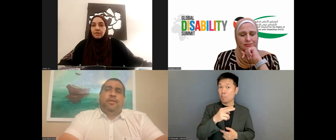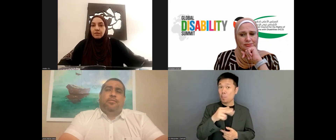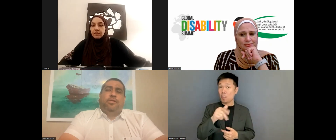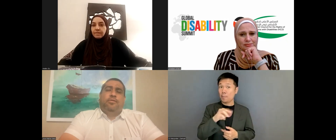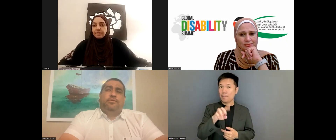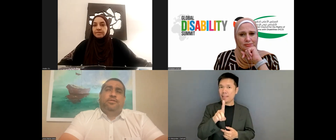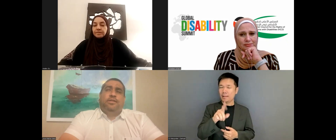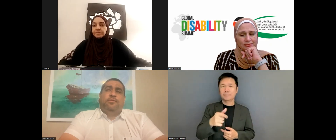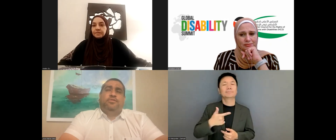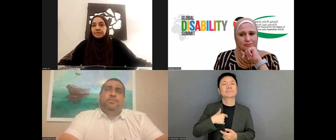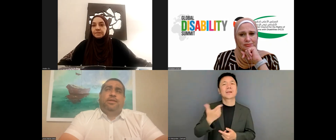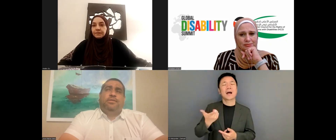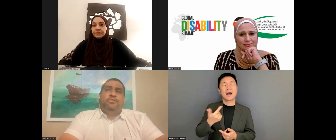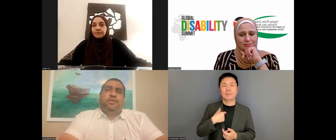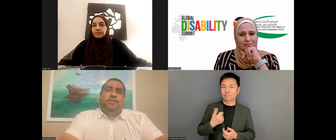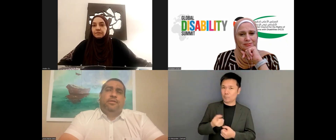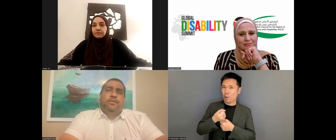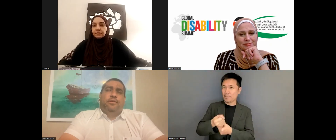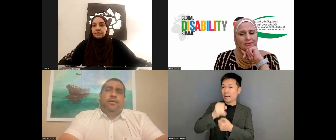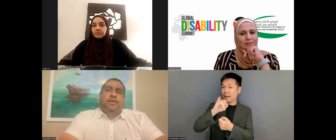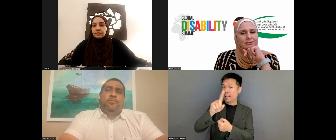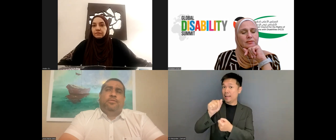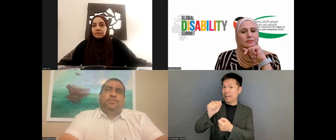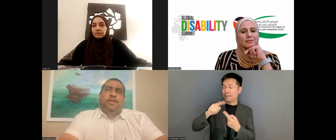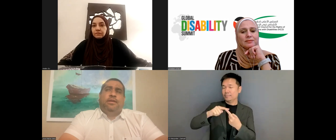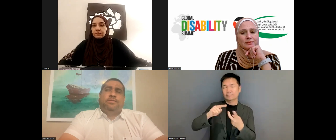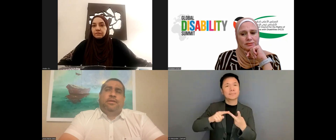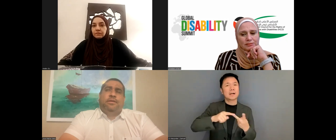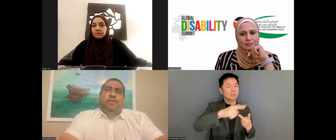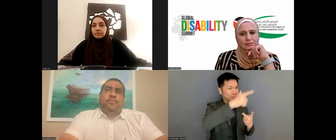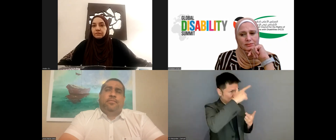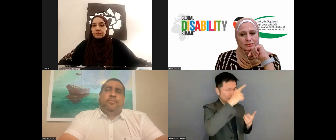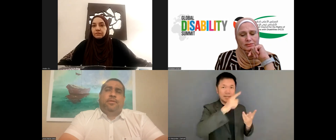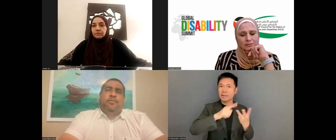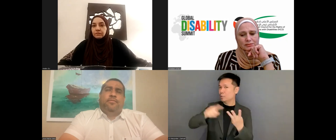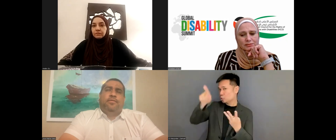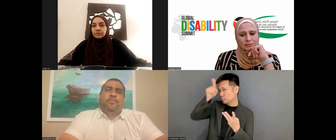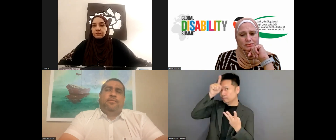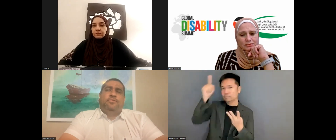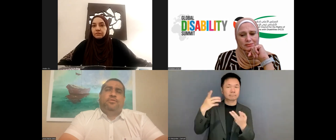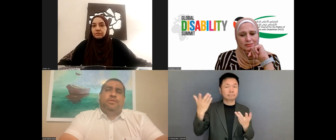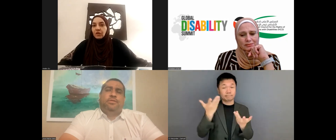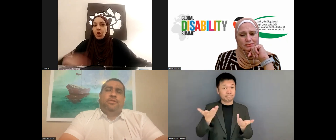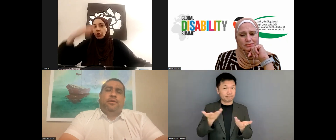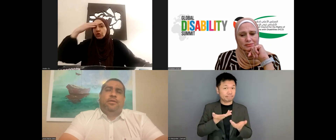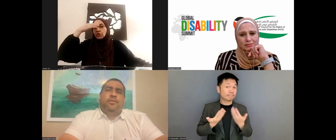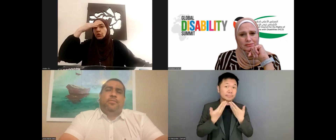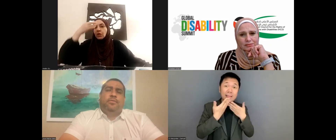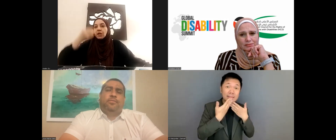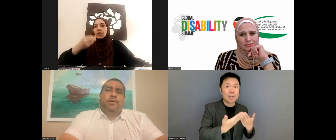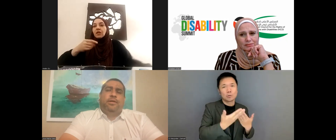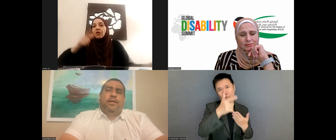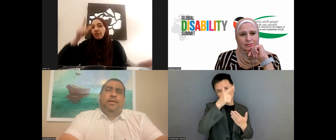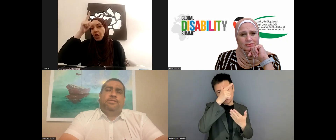of the three co-hosts together with Germany and Jordan, I want to thank our friends from Jordan,